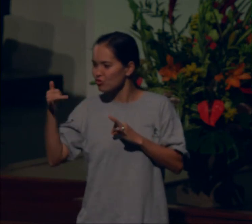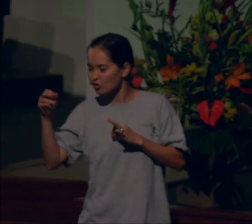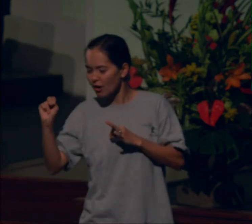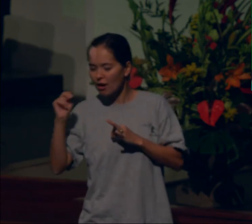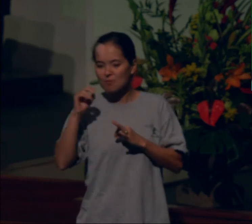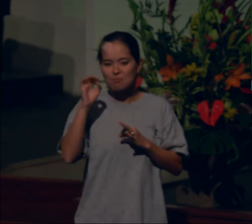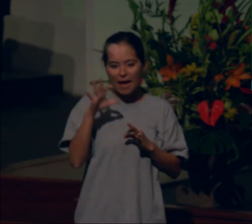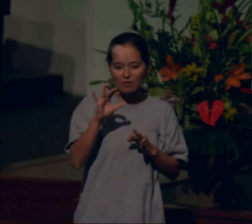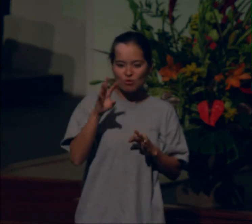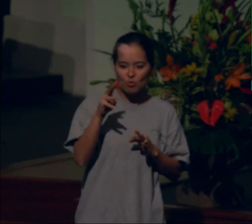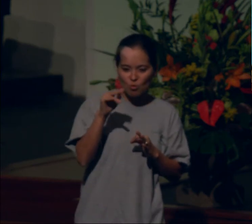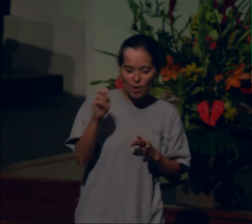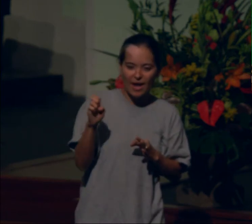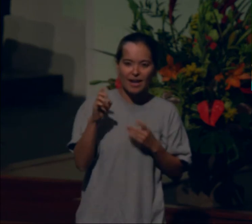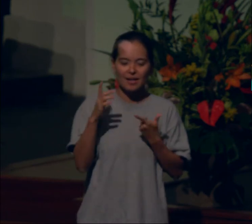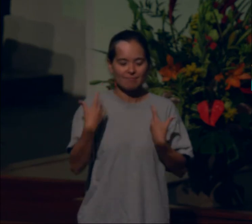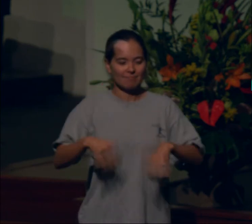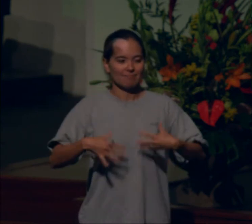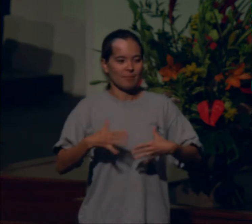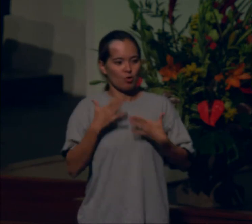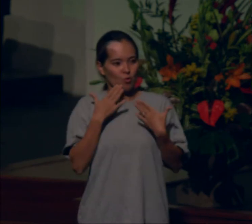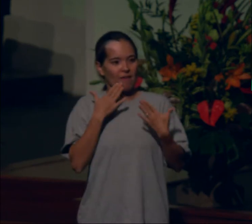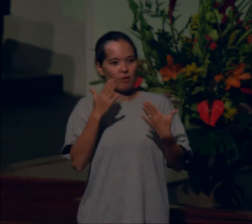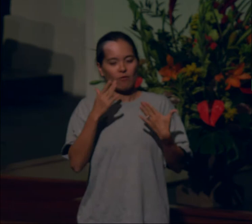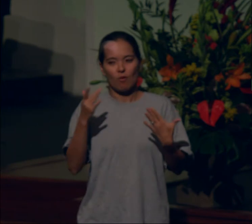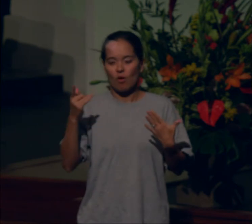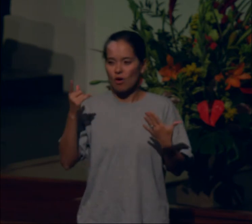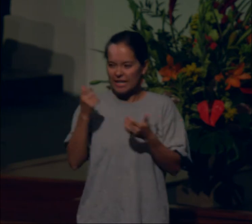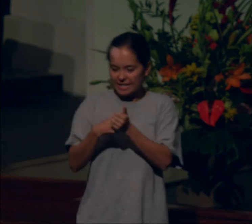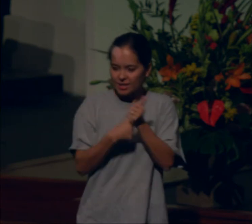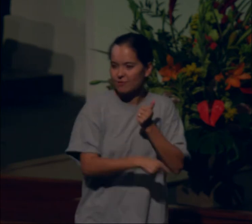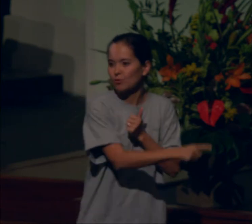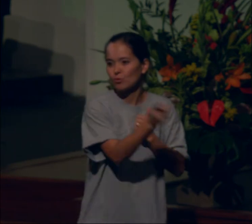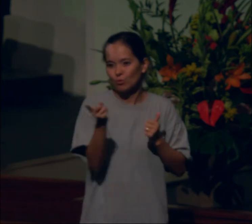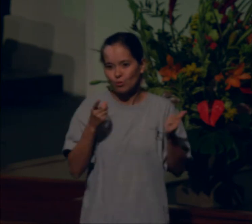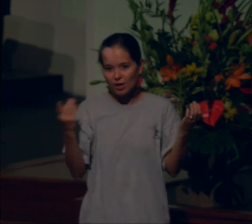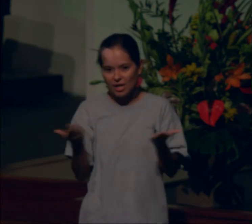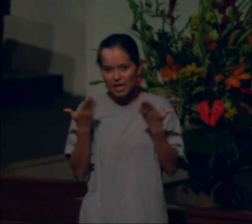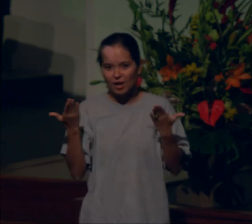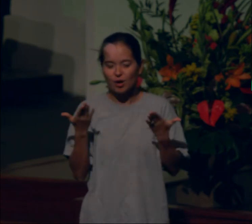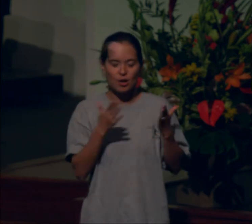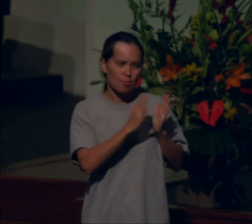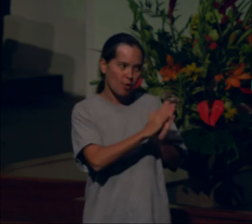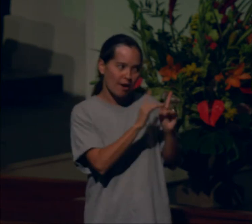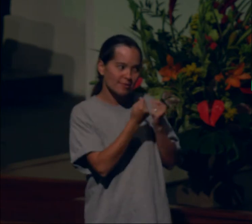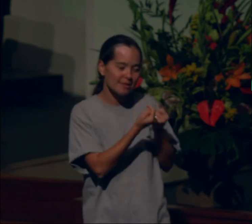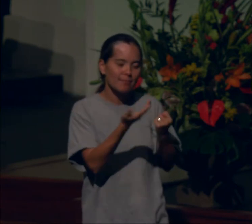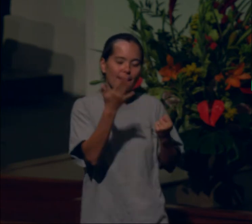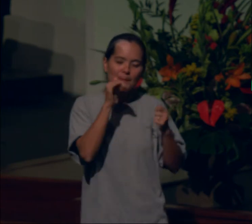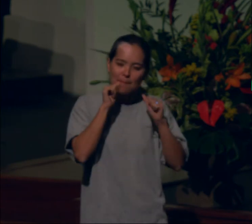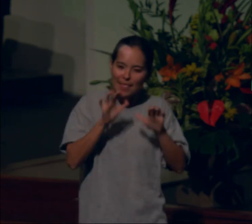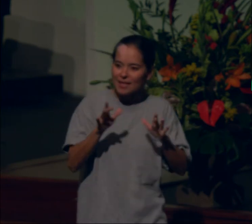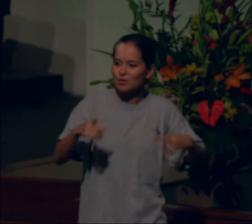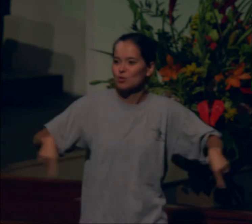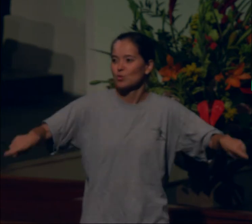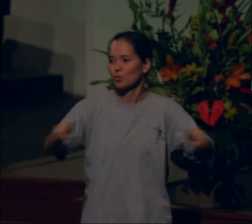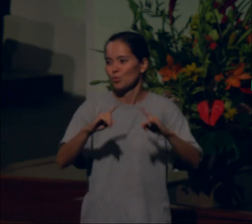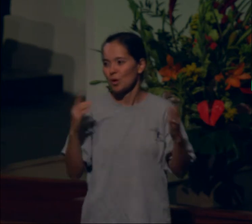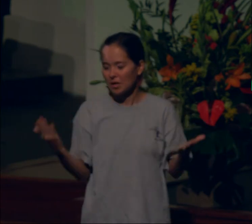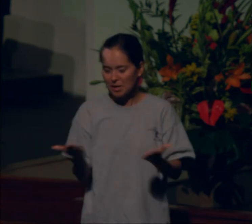John Tilton. And just so grateful for each one that's here and the prayer team. God bless you. Thank you for being here. And